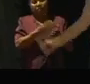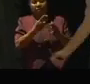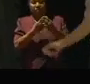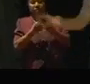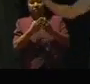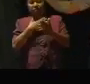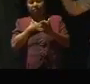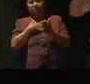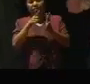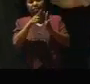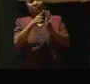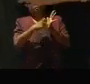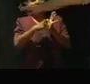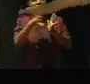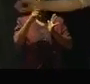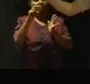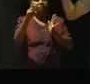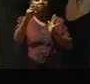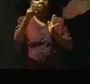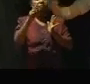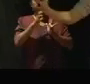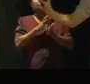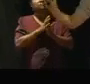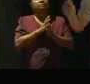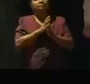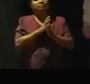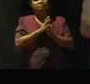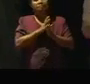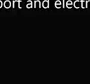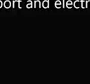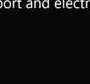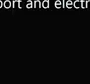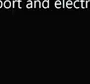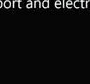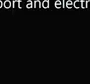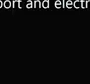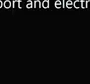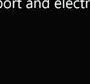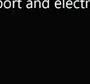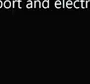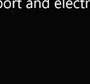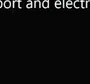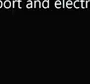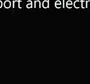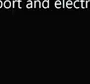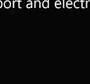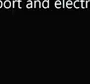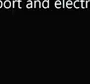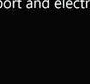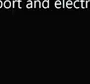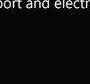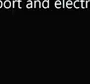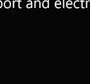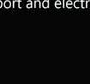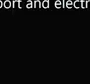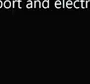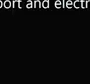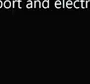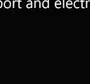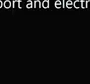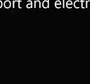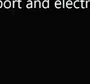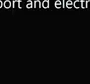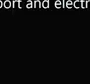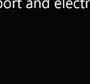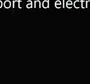tax agents can also register. They've got a different pathway, but that's a different kettle of fish altogether. So digital identity verification